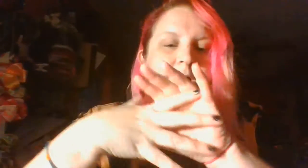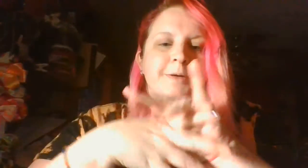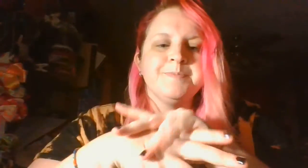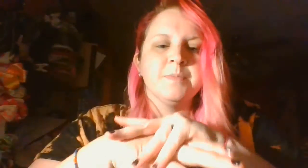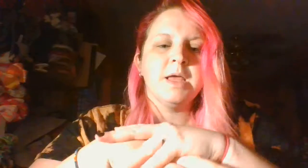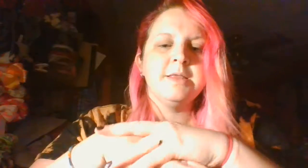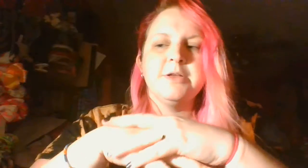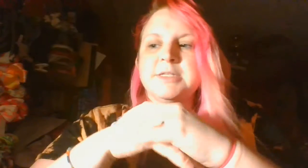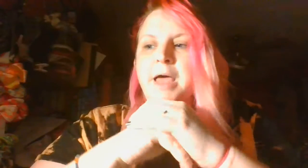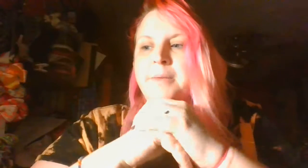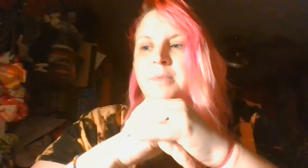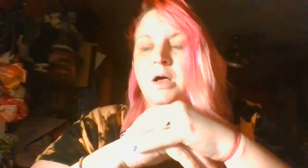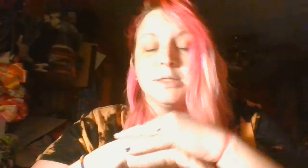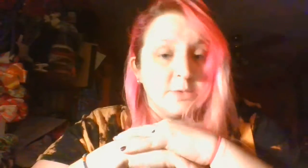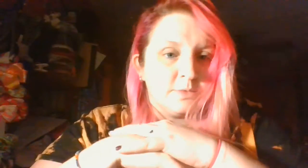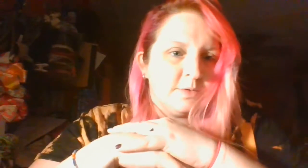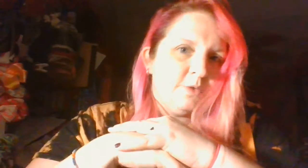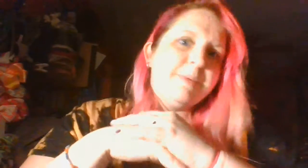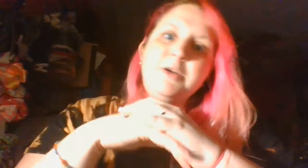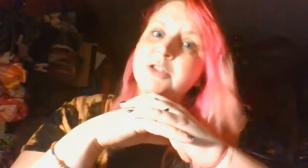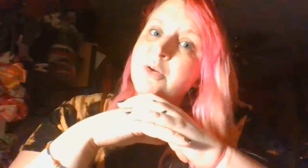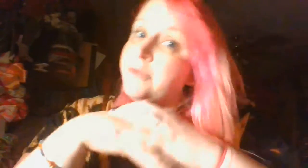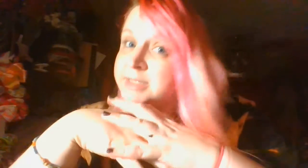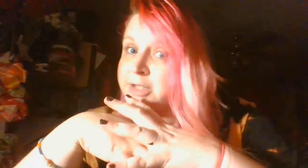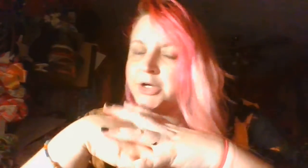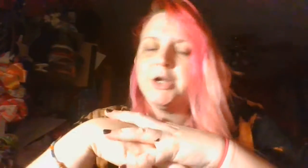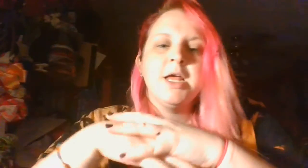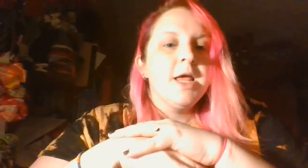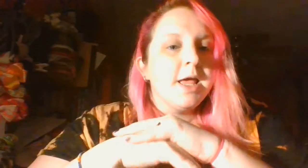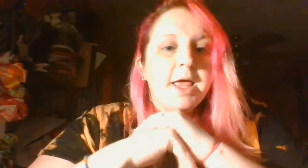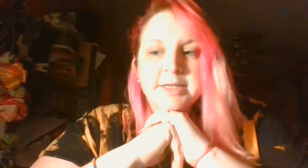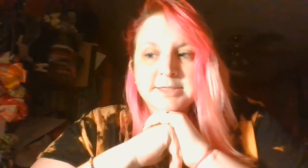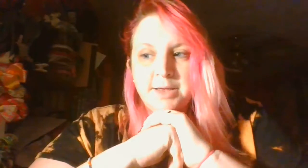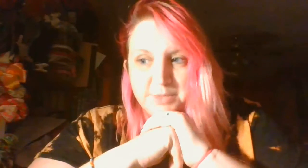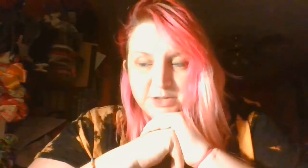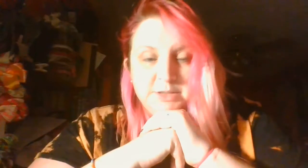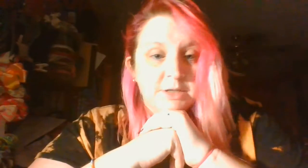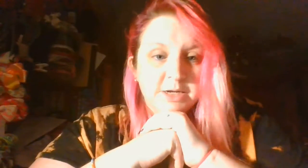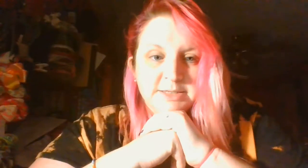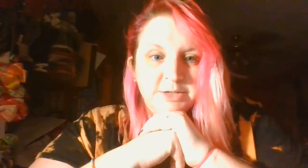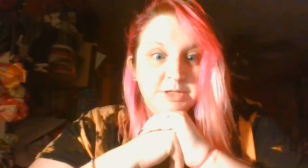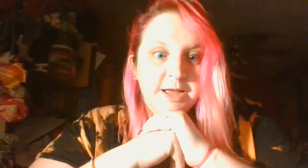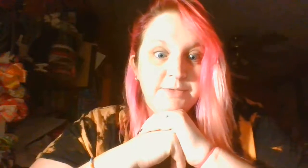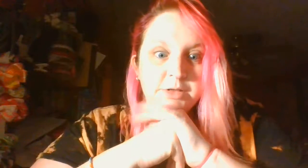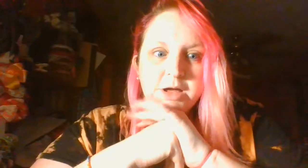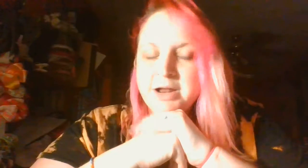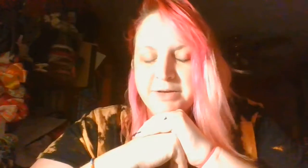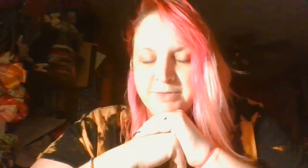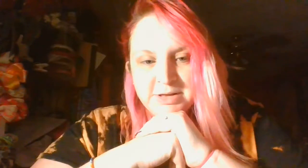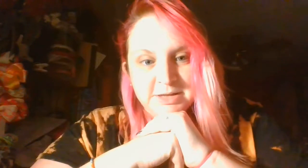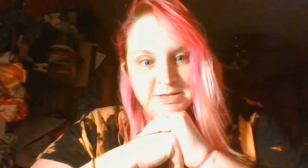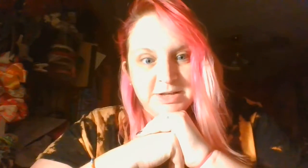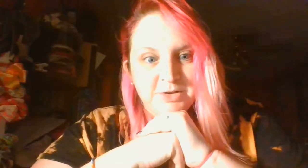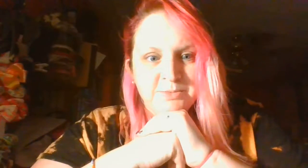And then there's some also, maybe you're just going over a singer, and there's a lot of singers that have a lot of things that you need